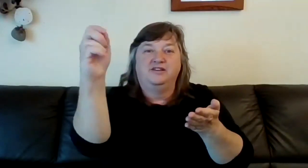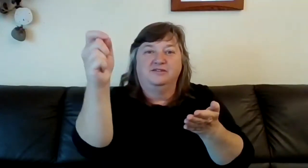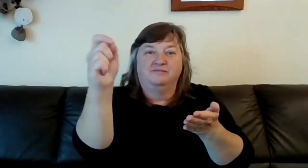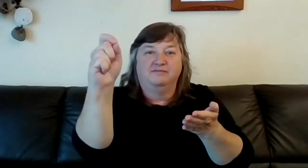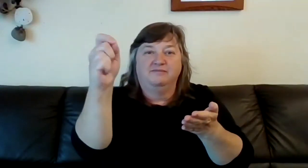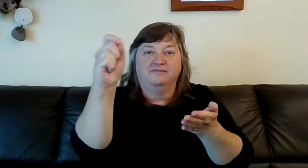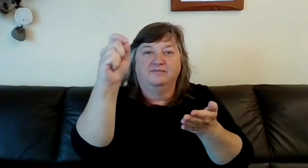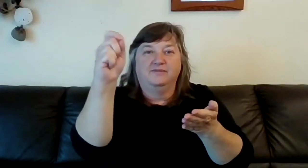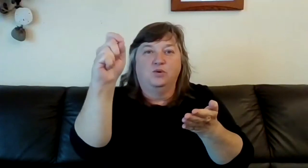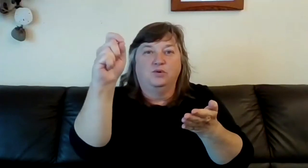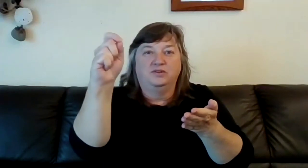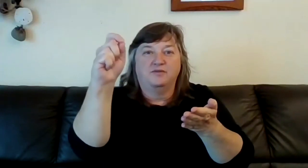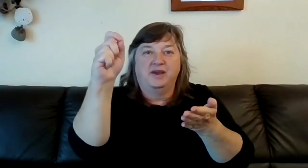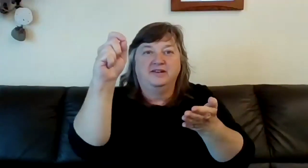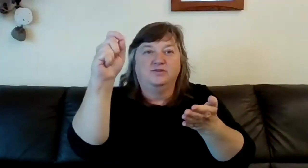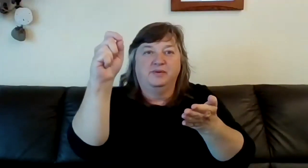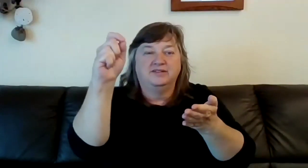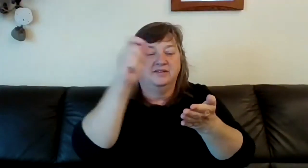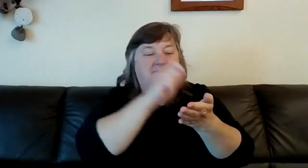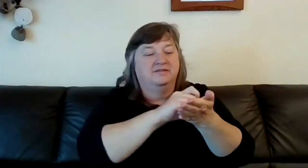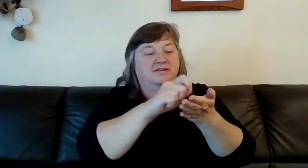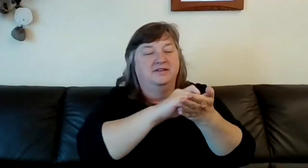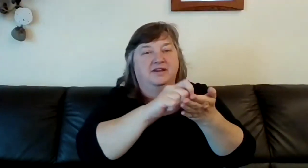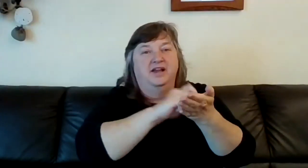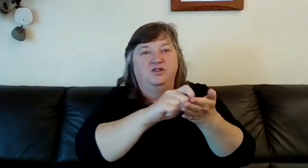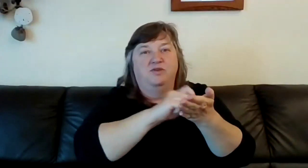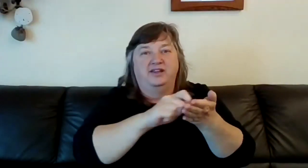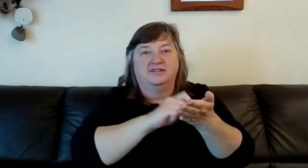your hold of the pen or pencil and you write.